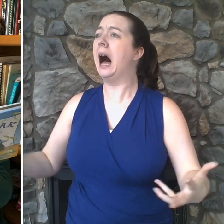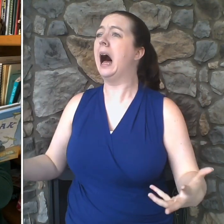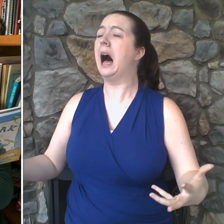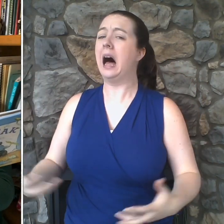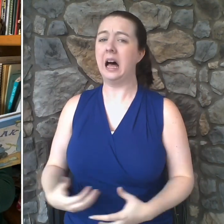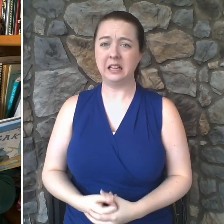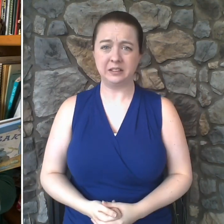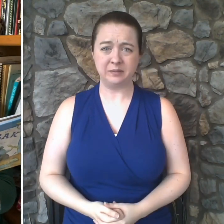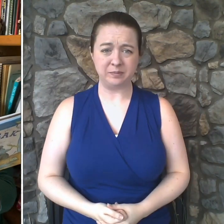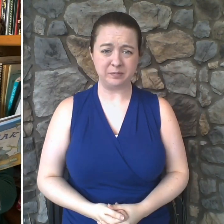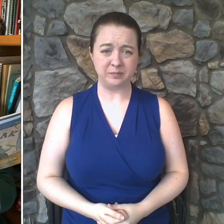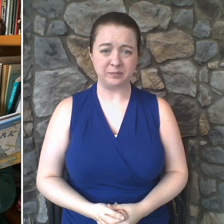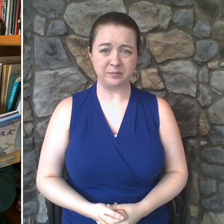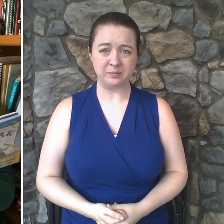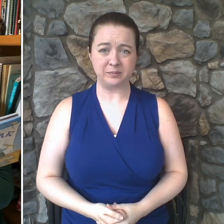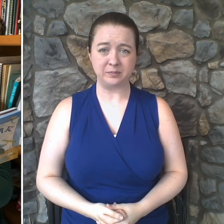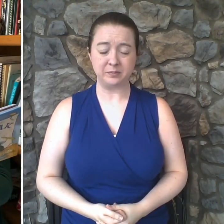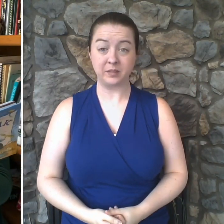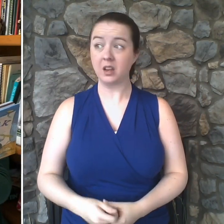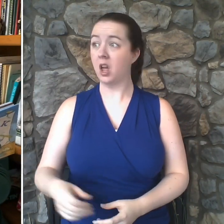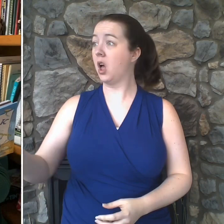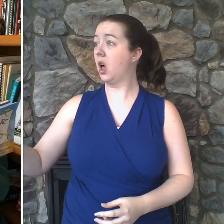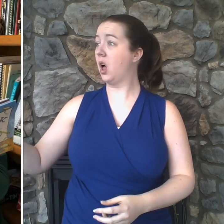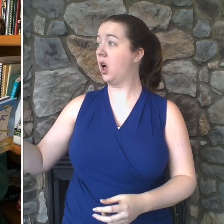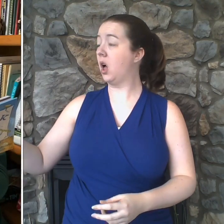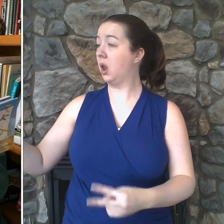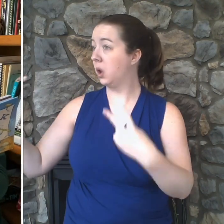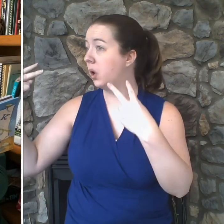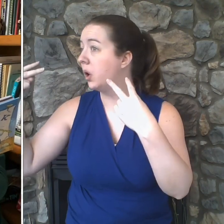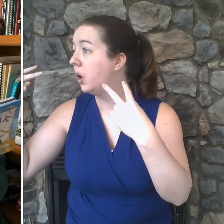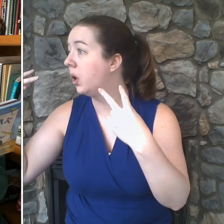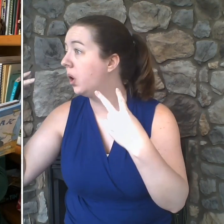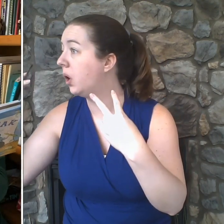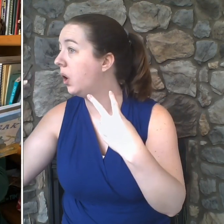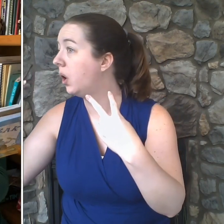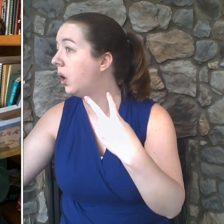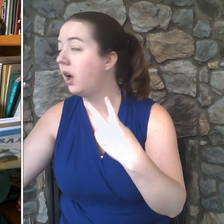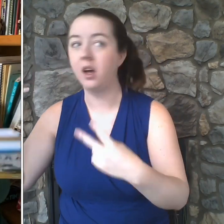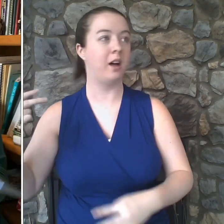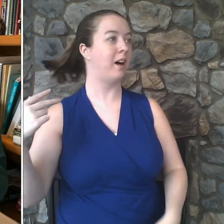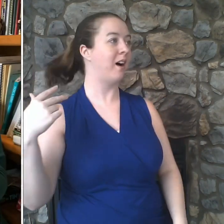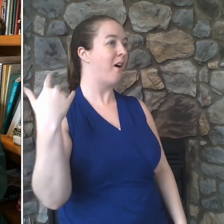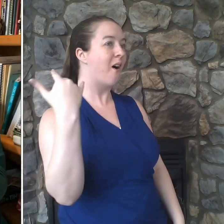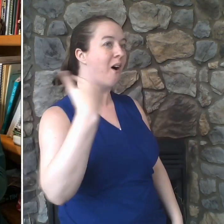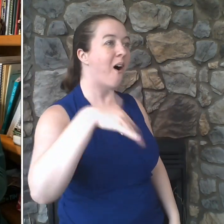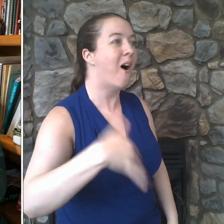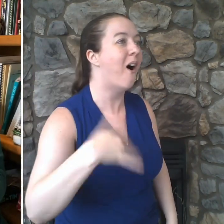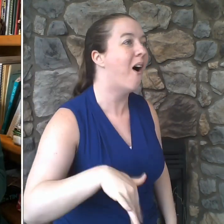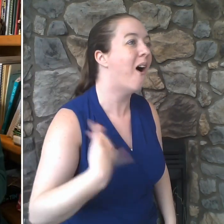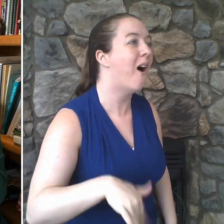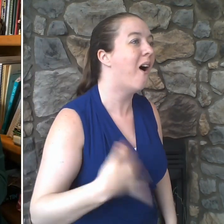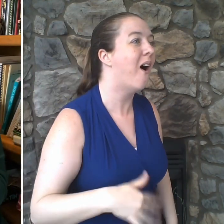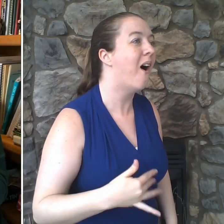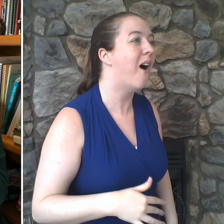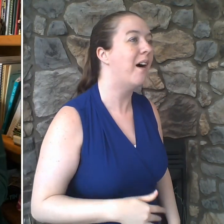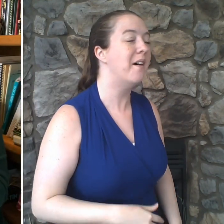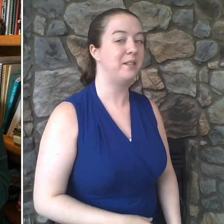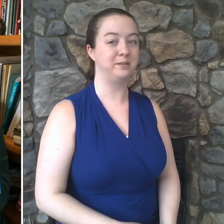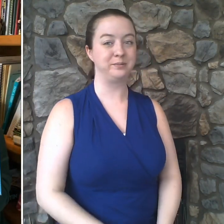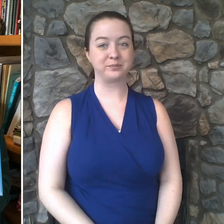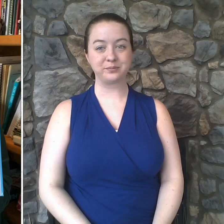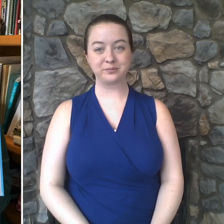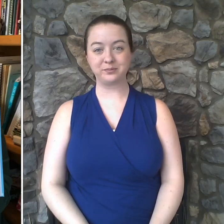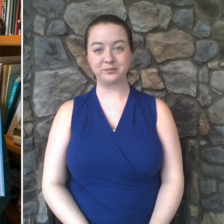Yikes! Yelled Pip. Hey, look at me! Squeak squealed. Whoopee! Pip